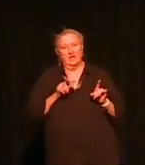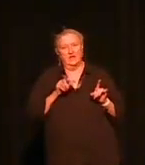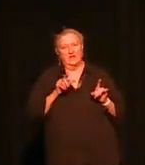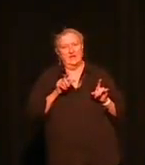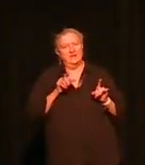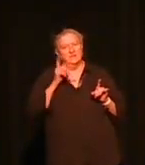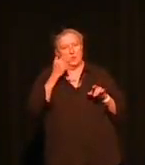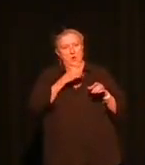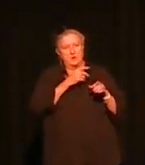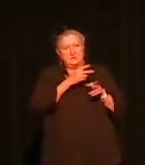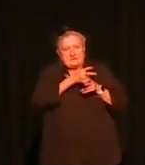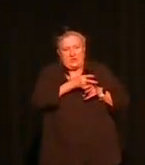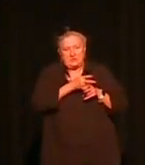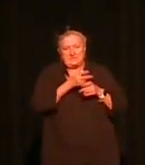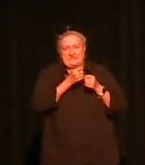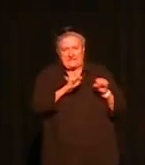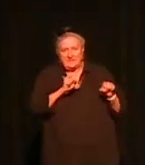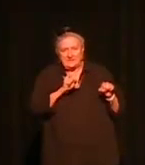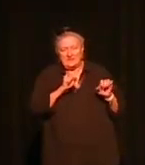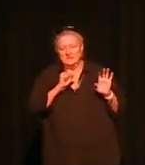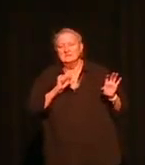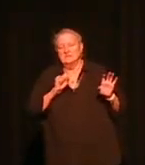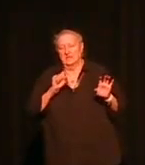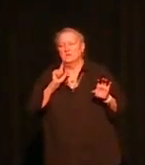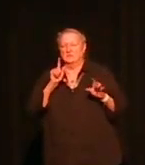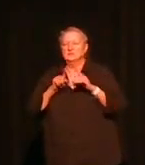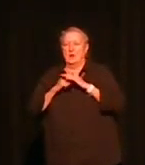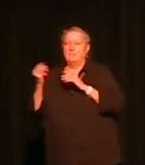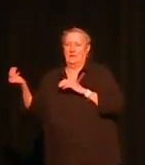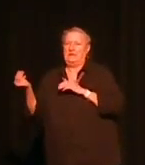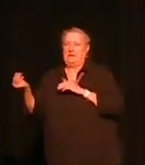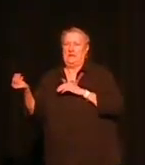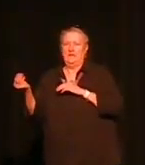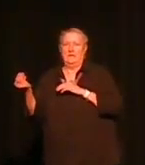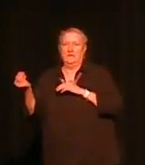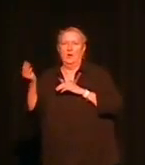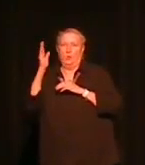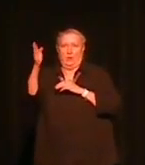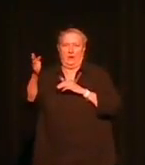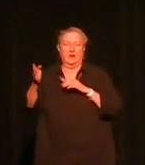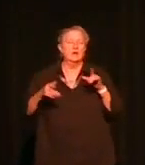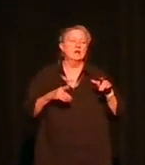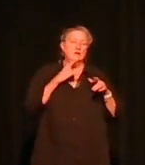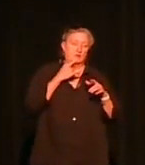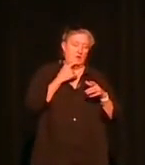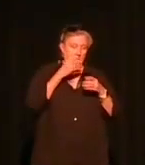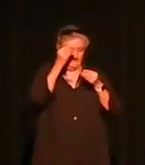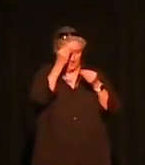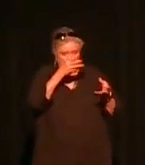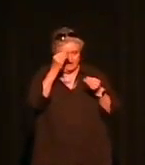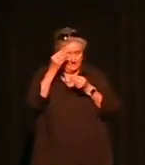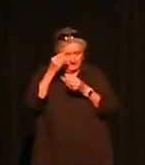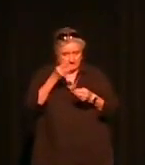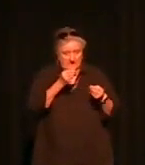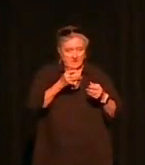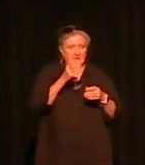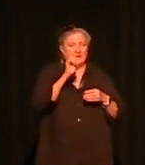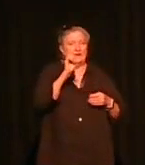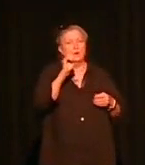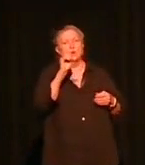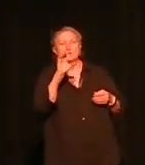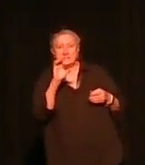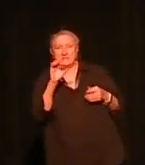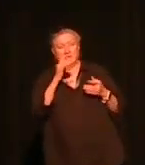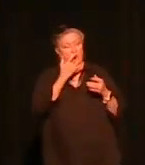for caution and safety, that work will now start on Monday. But as we've gotten briefed in our EOC,